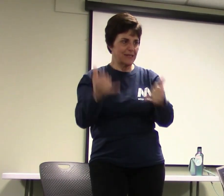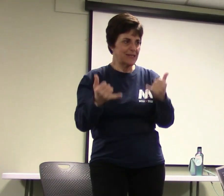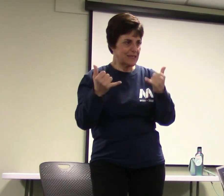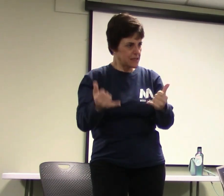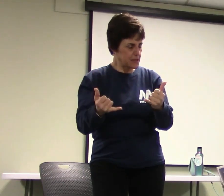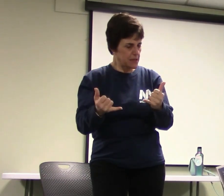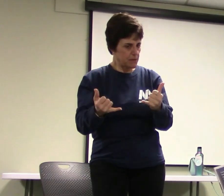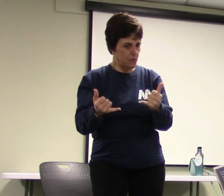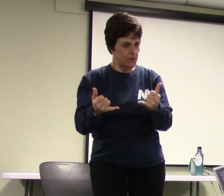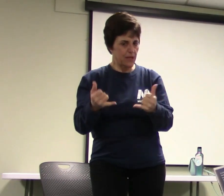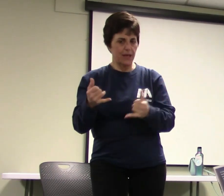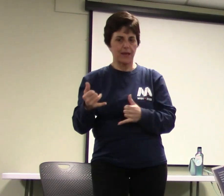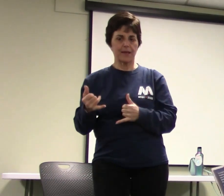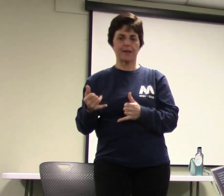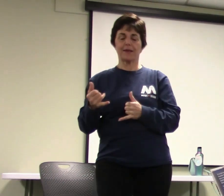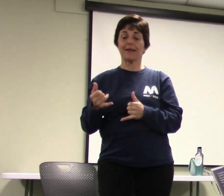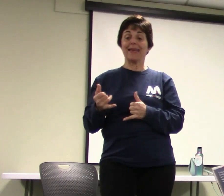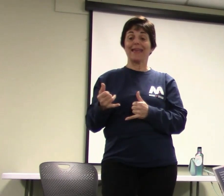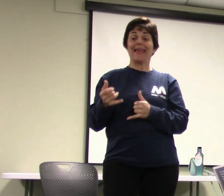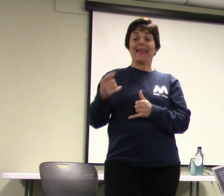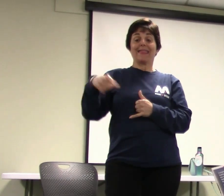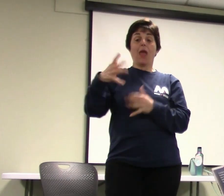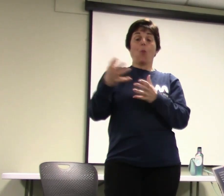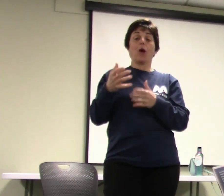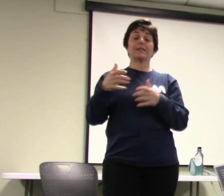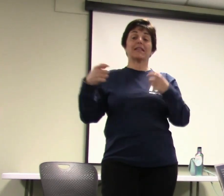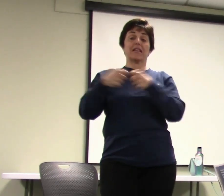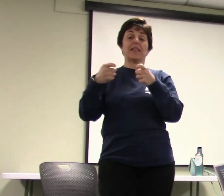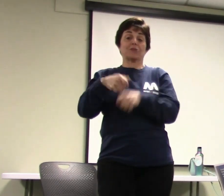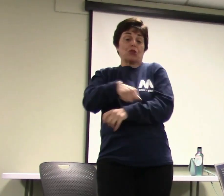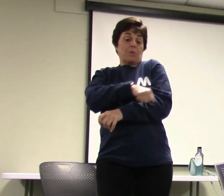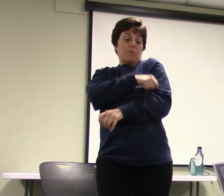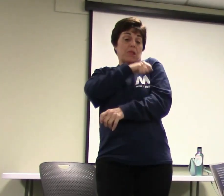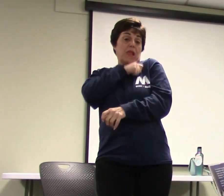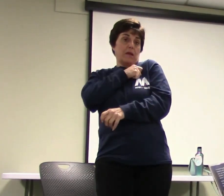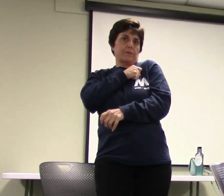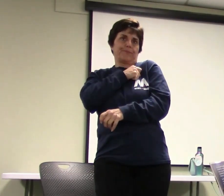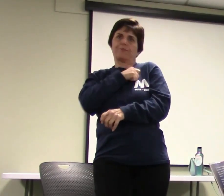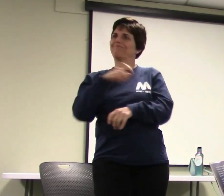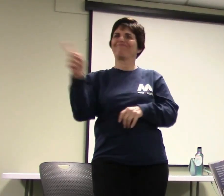Now, they wanted electric blankets.